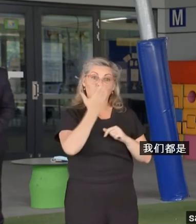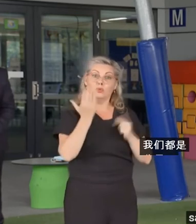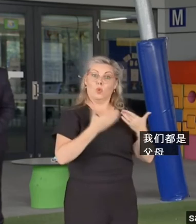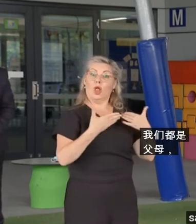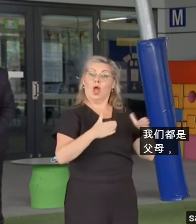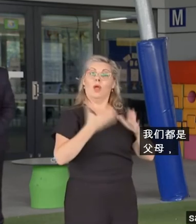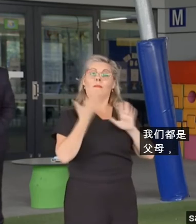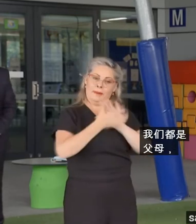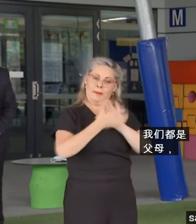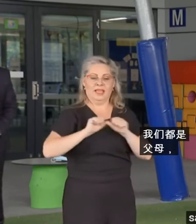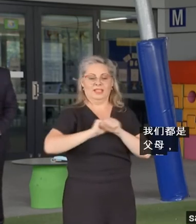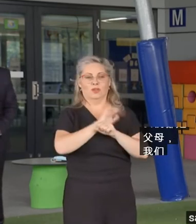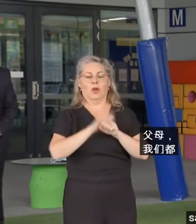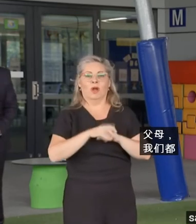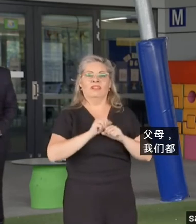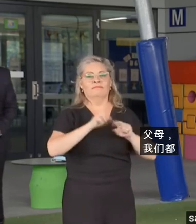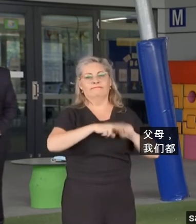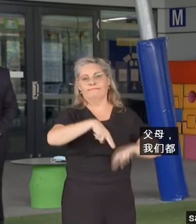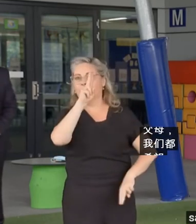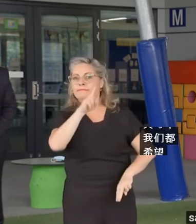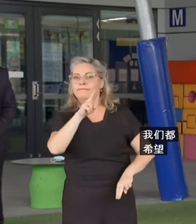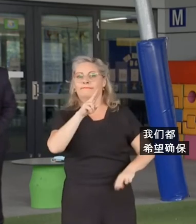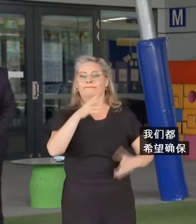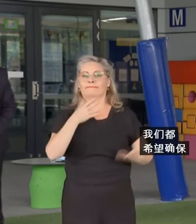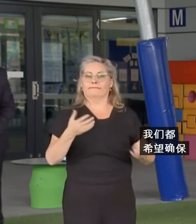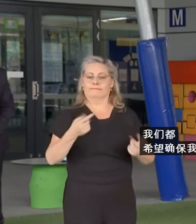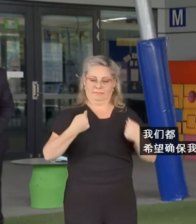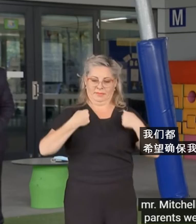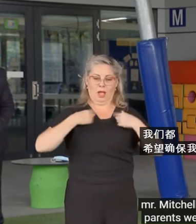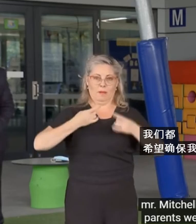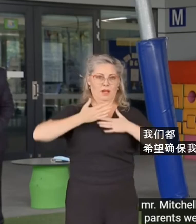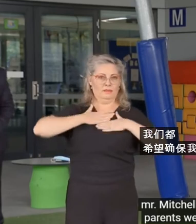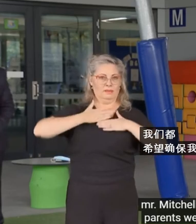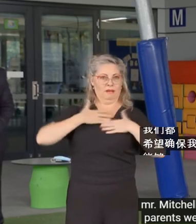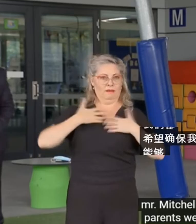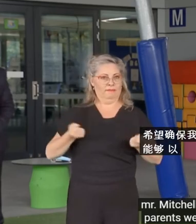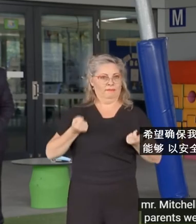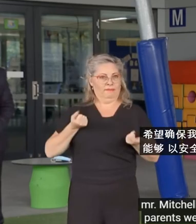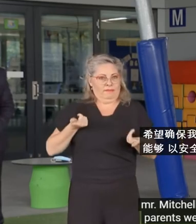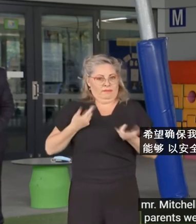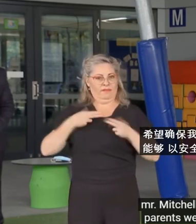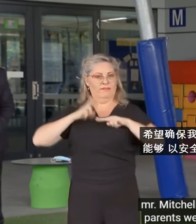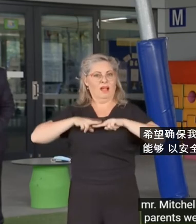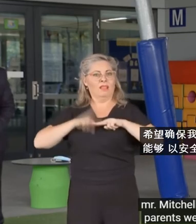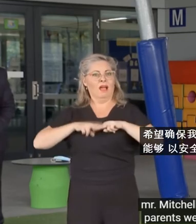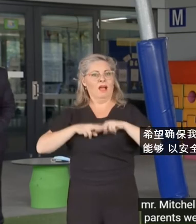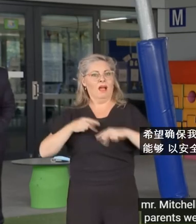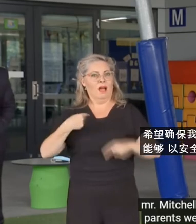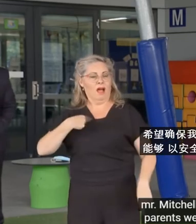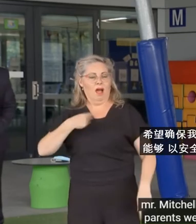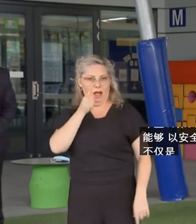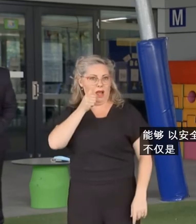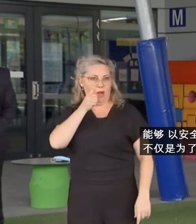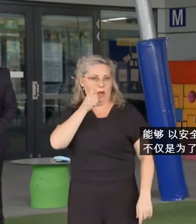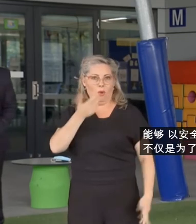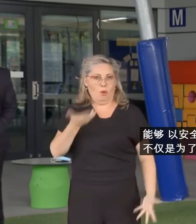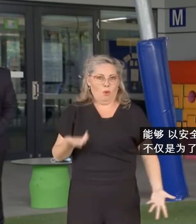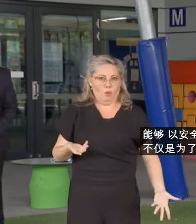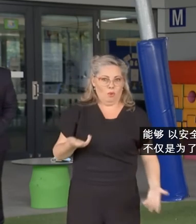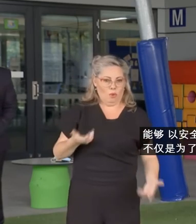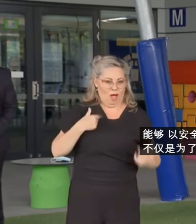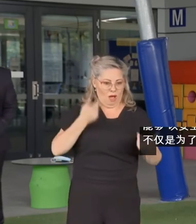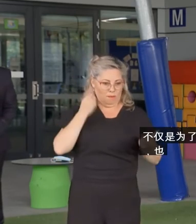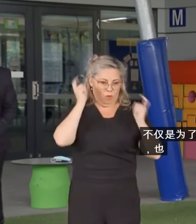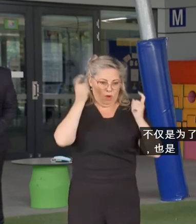said, we're both parents. We both want to make sure that our kids are able to return in the classroom in a safe way, not